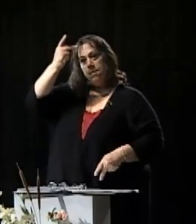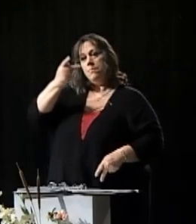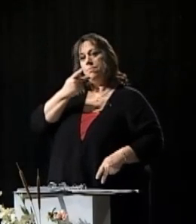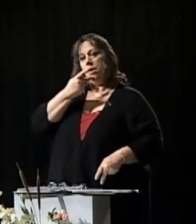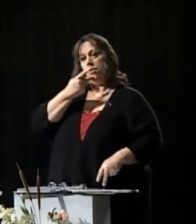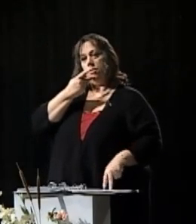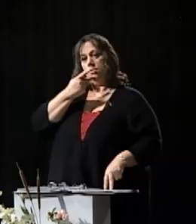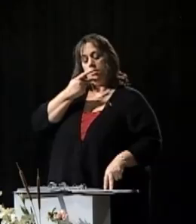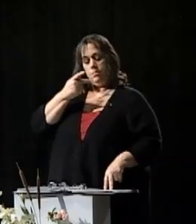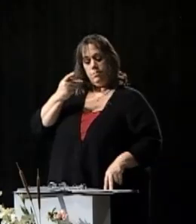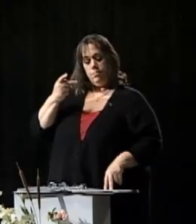parents,